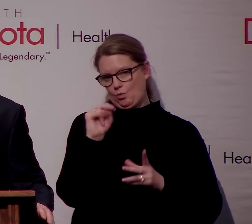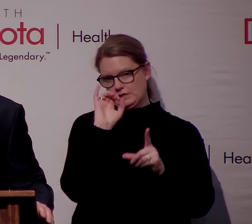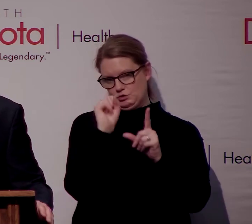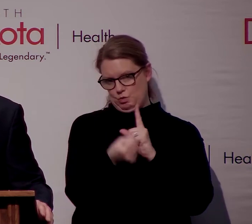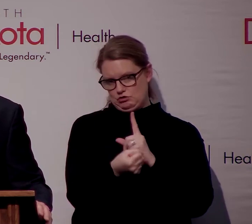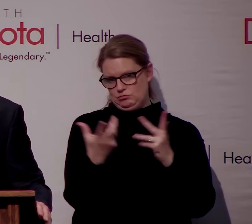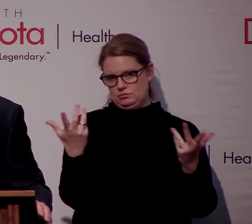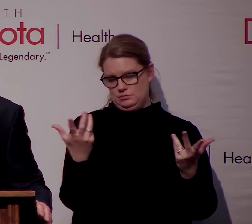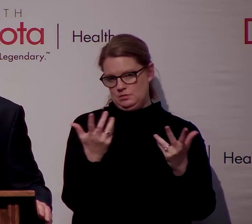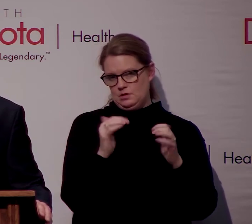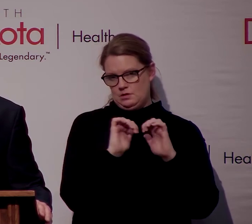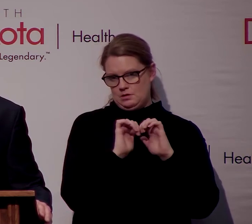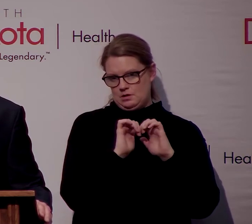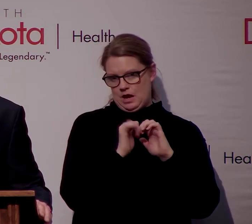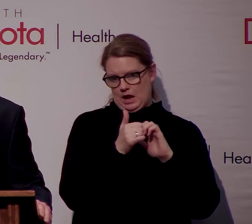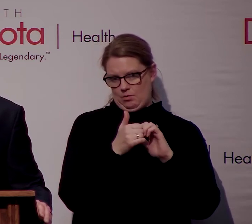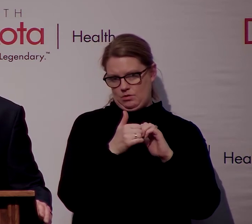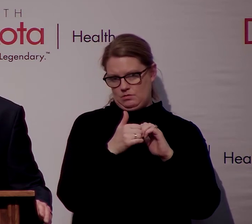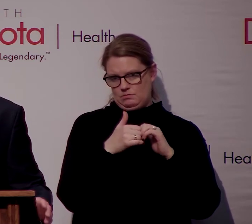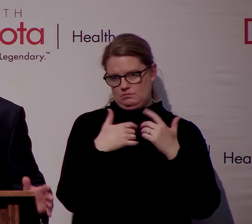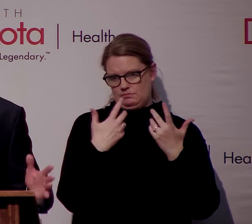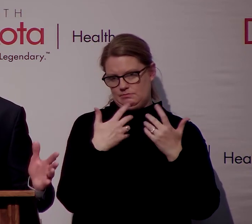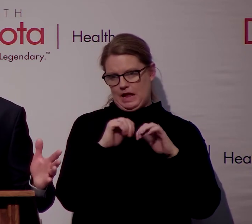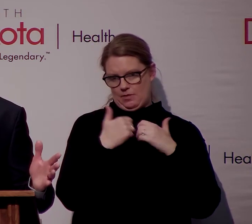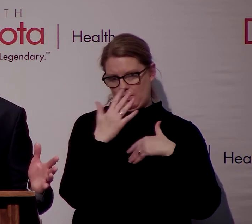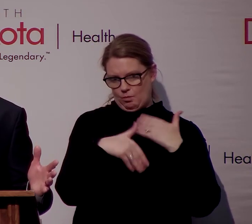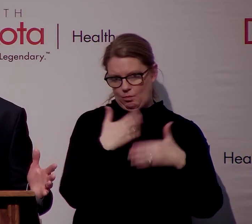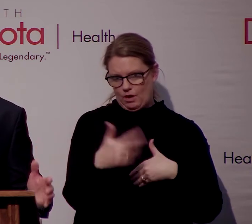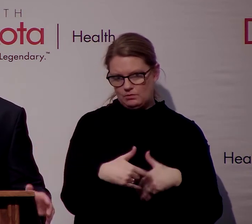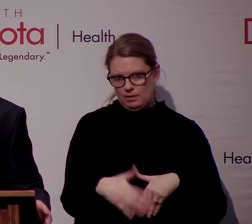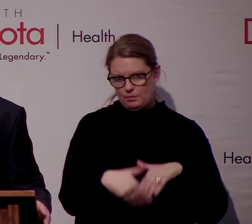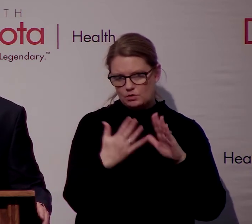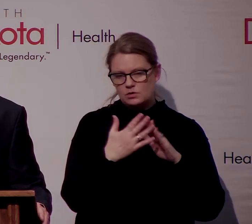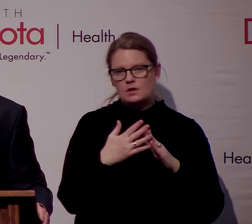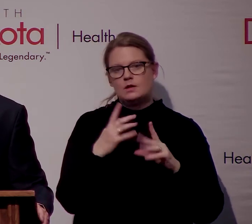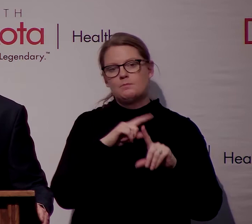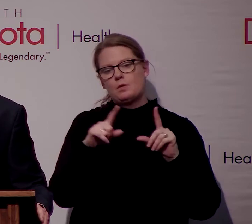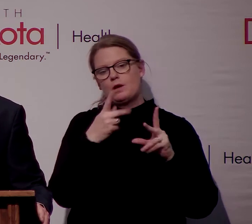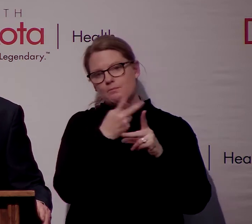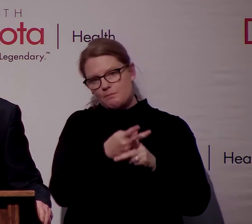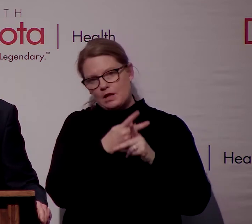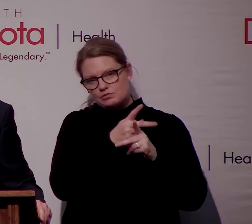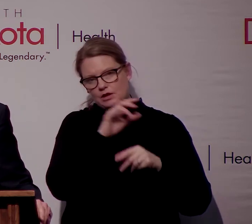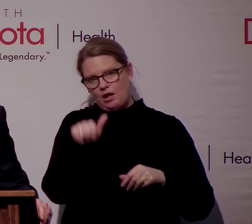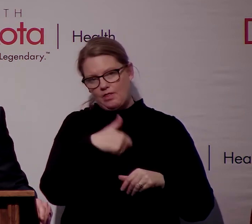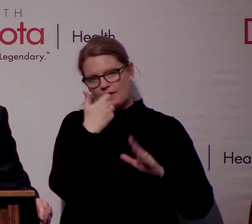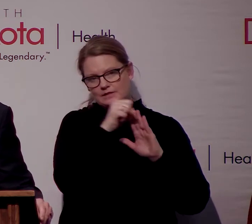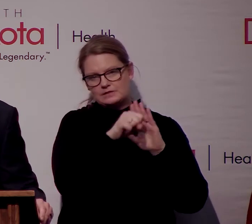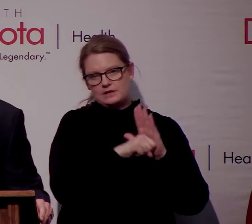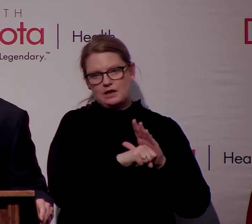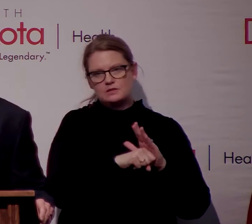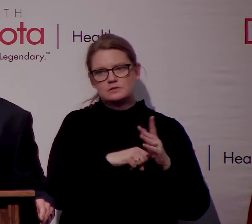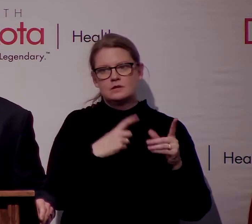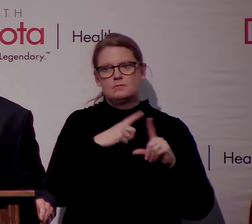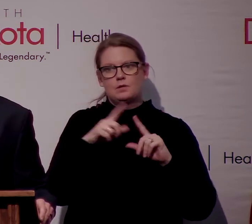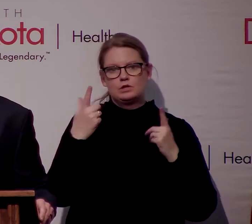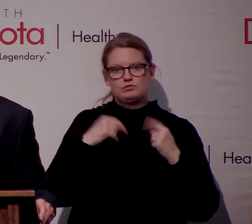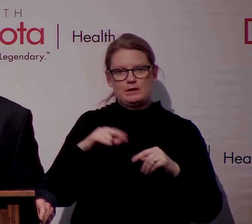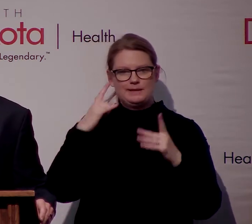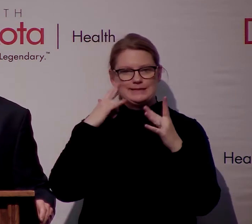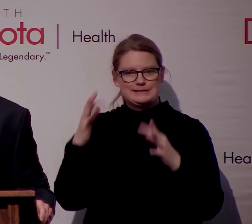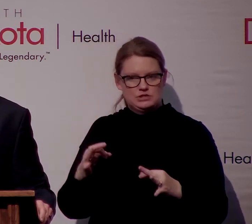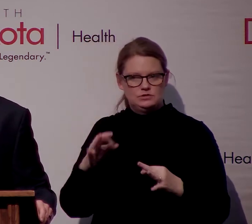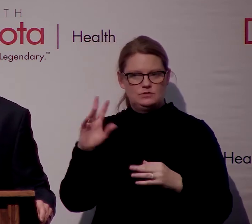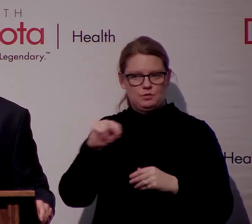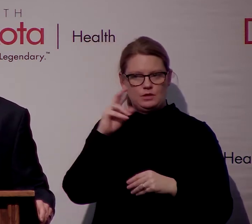they want to approach this. But we're monitoring all the other states, but we're trying to make decisions for North Dakota